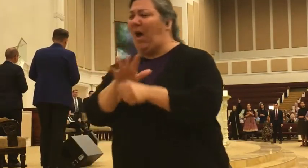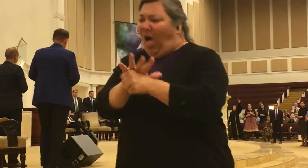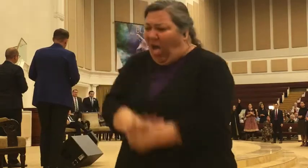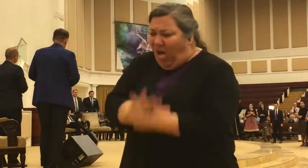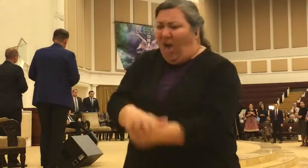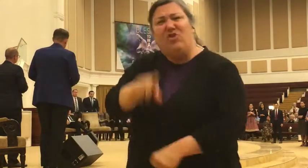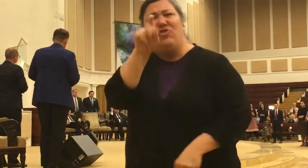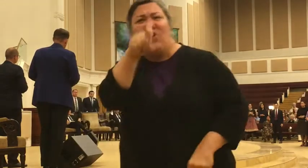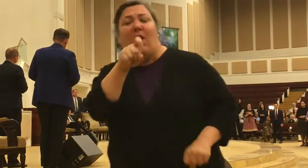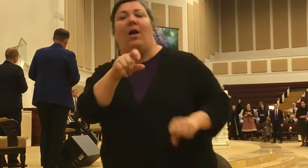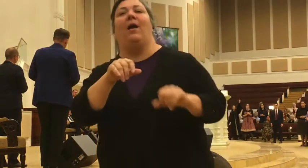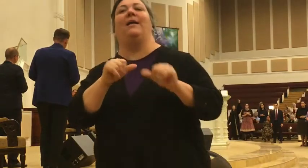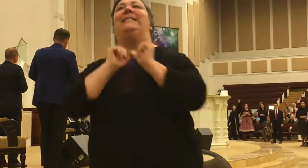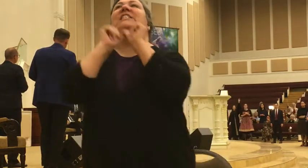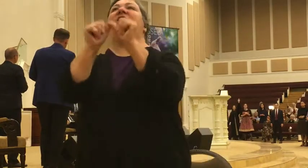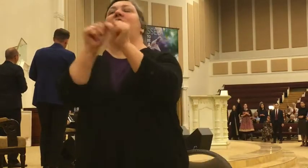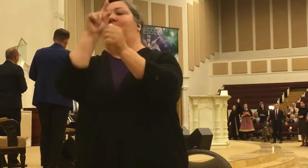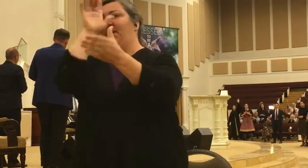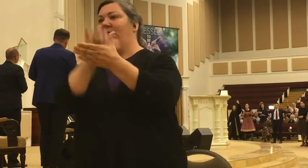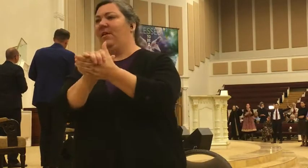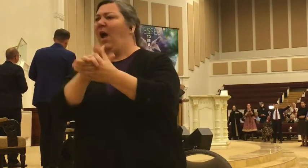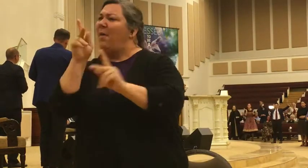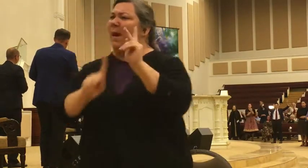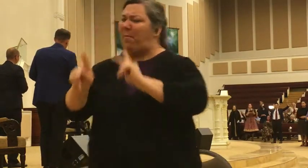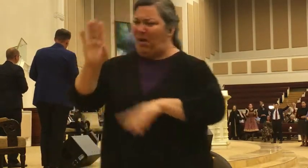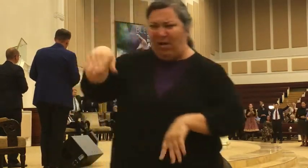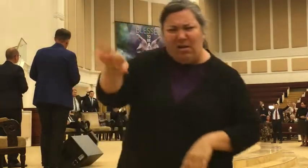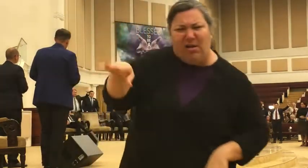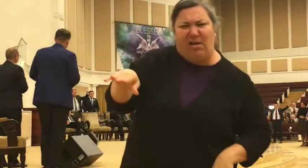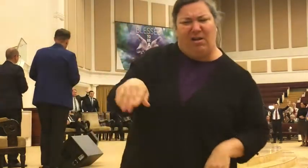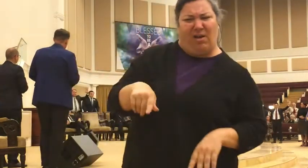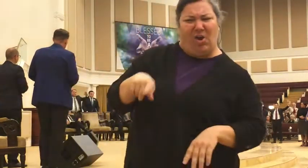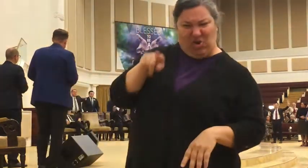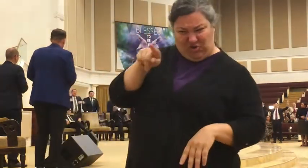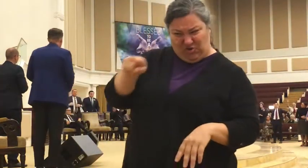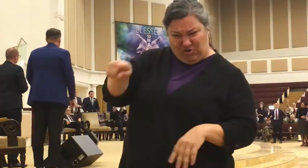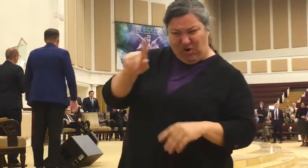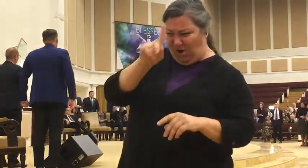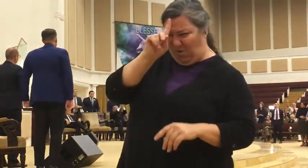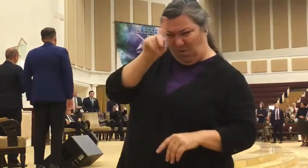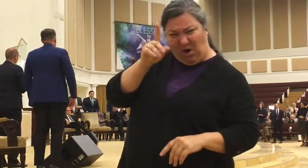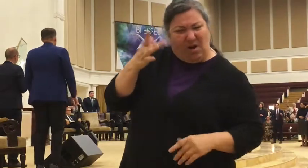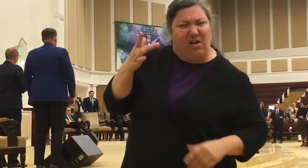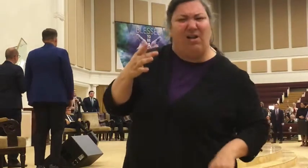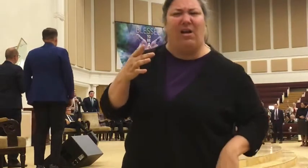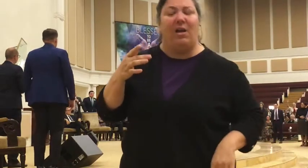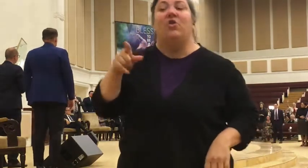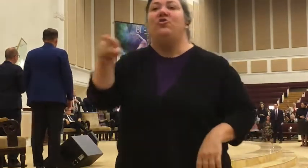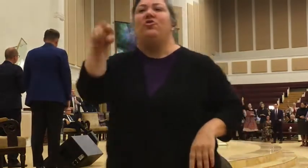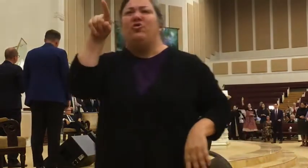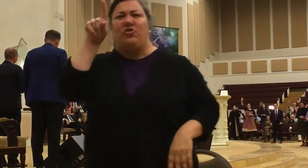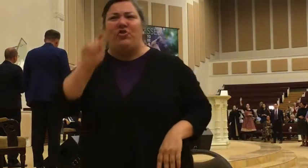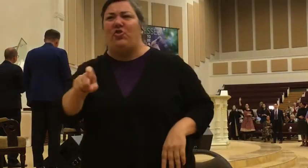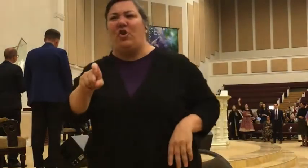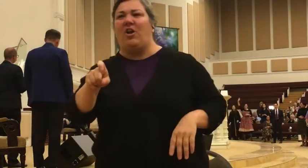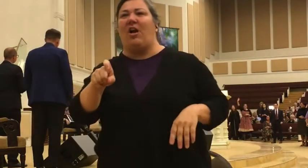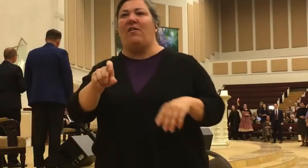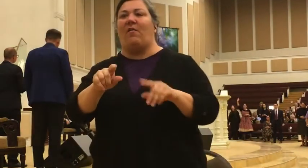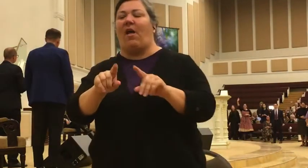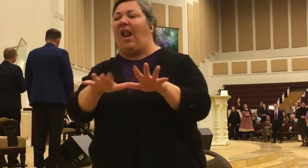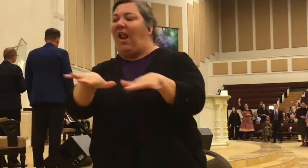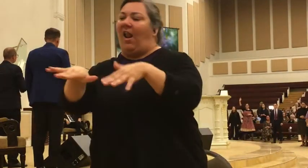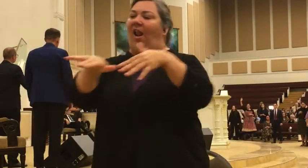time ago, keep believing. When people call into question your intelligence because you should have walked away a long